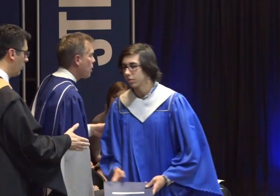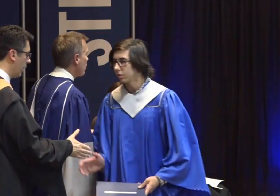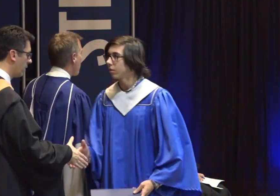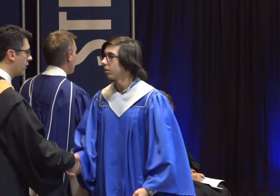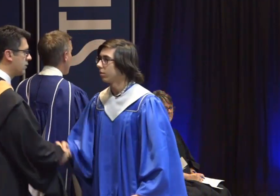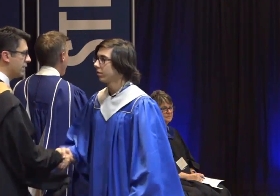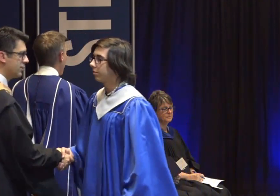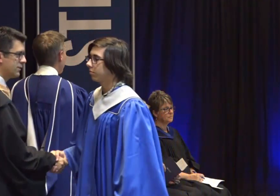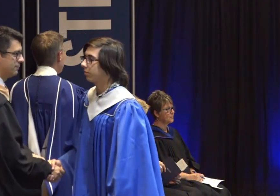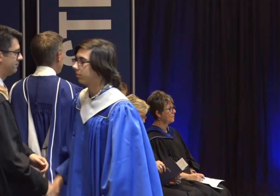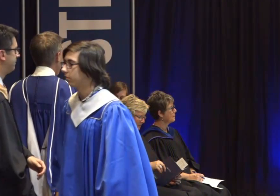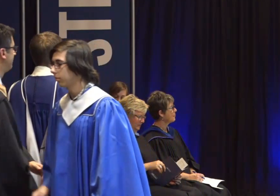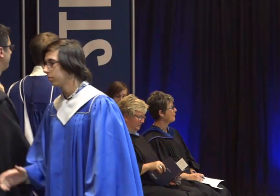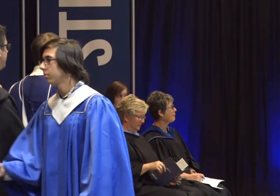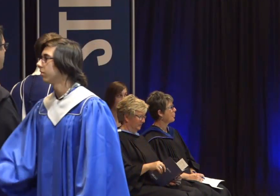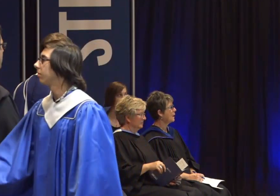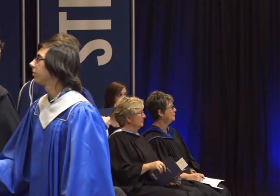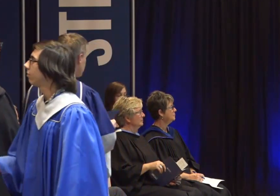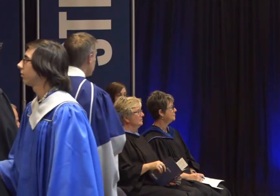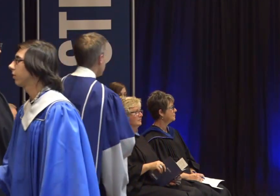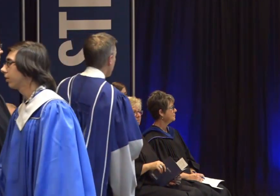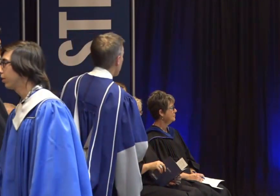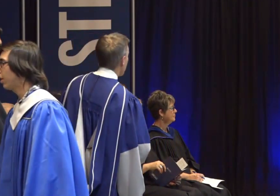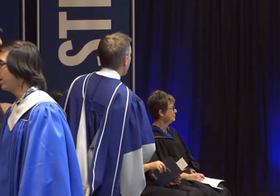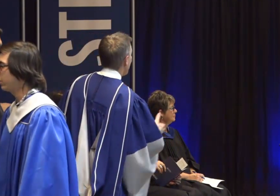Kyle Lowe.